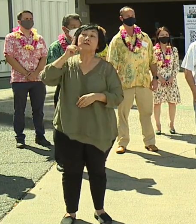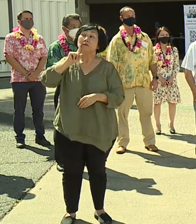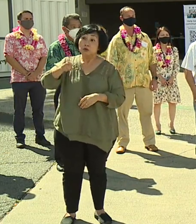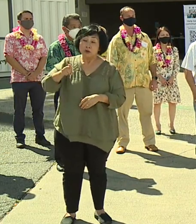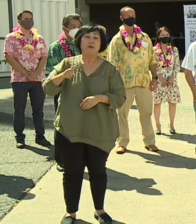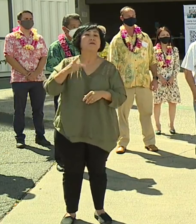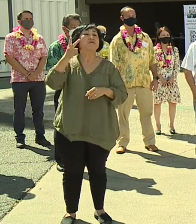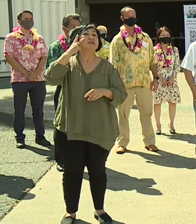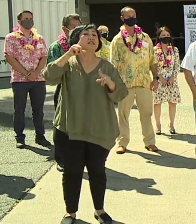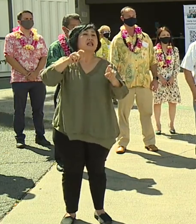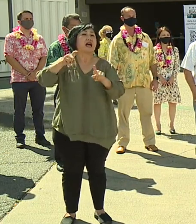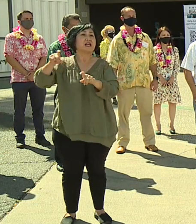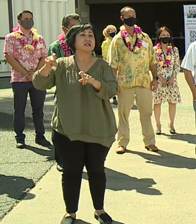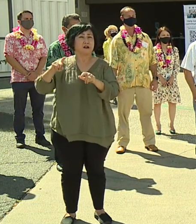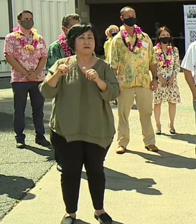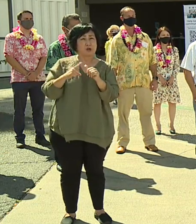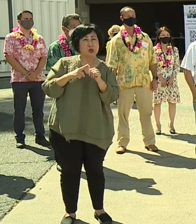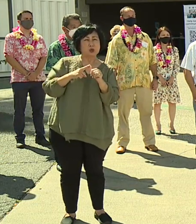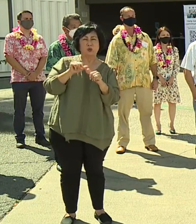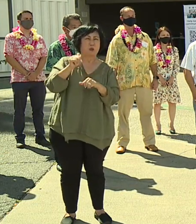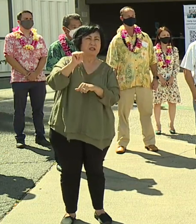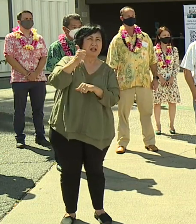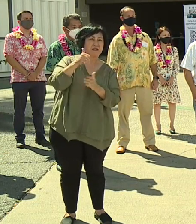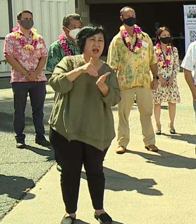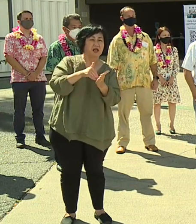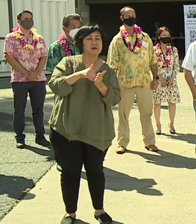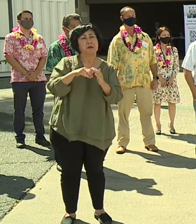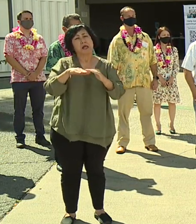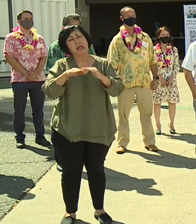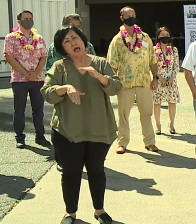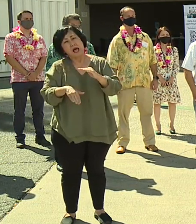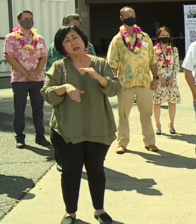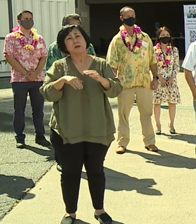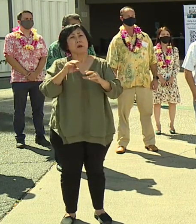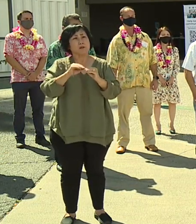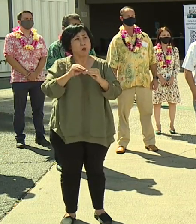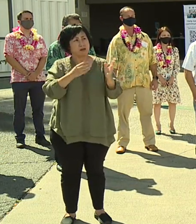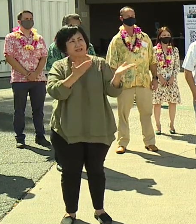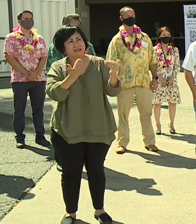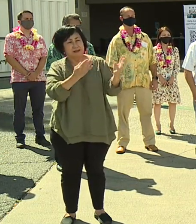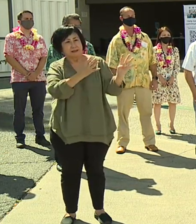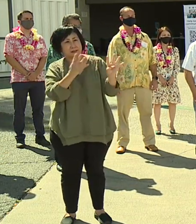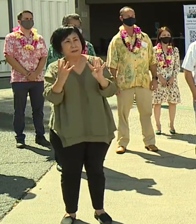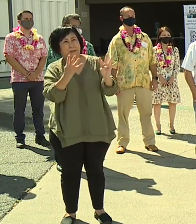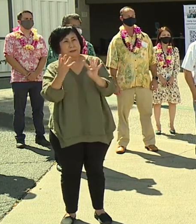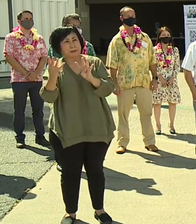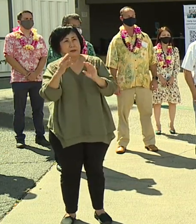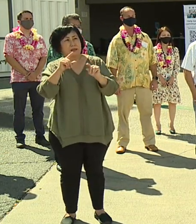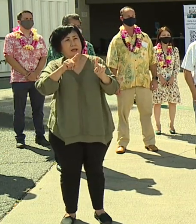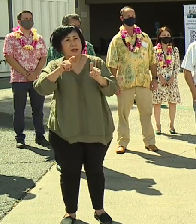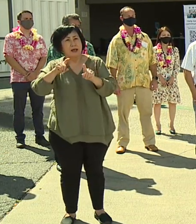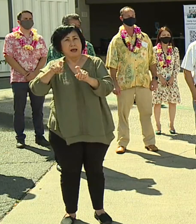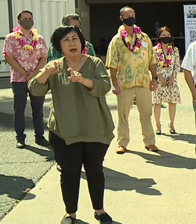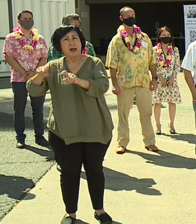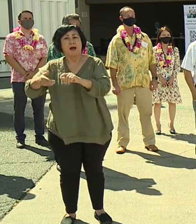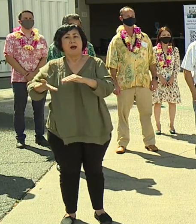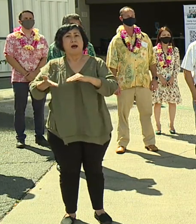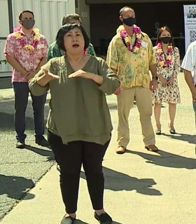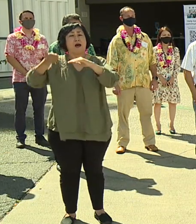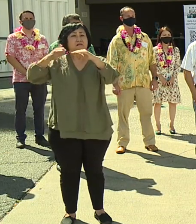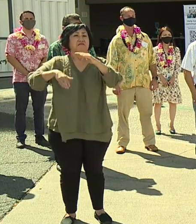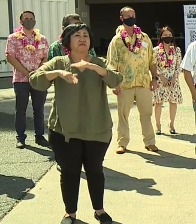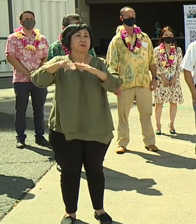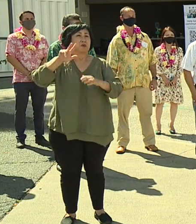of it. Initially, it won't be 10. It'll probably be less, but we'll start and slowly gear up, but we have that